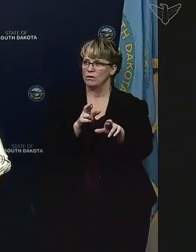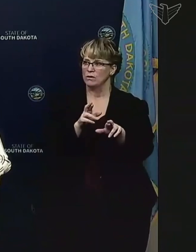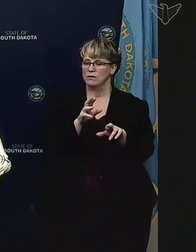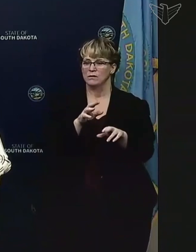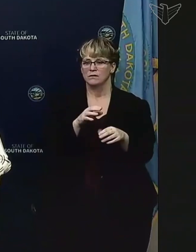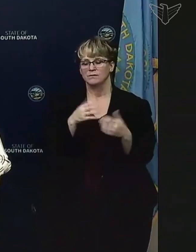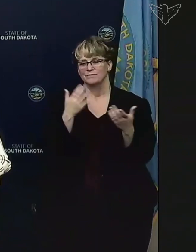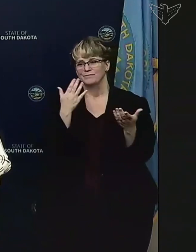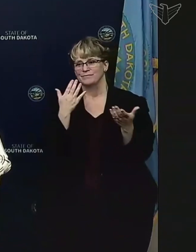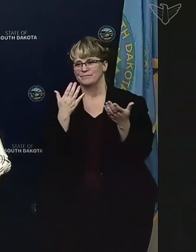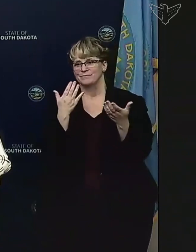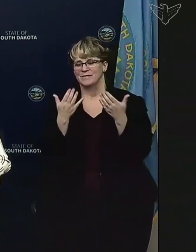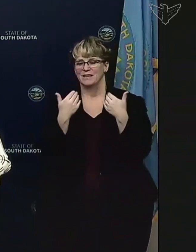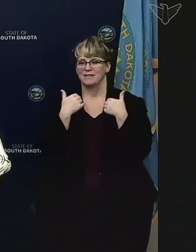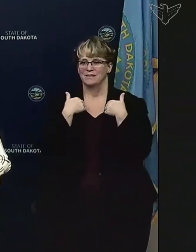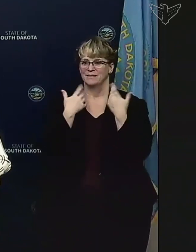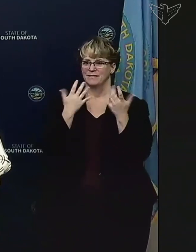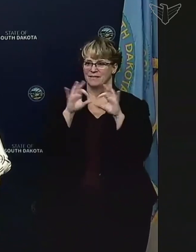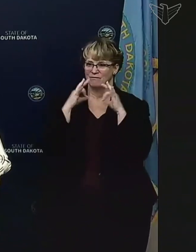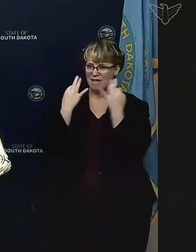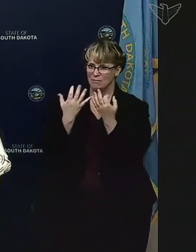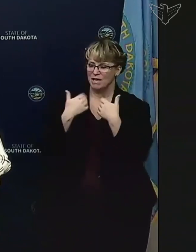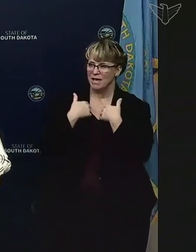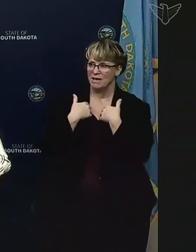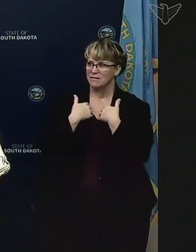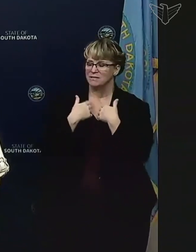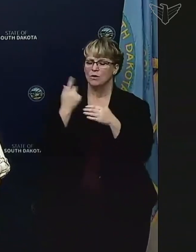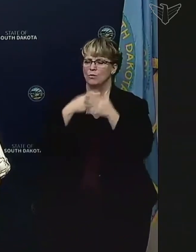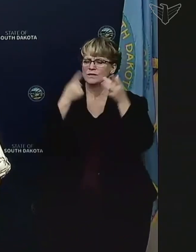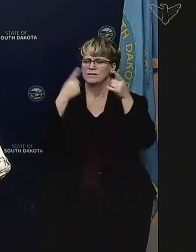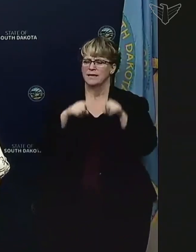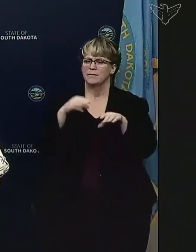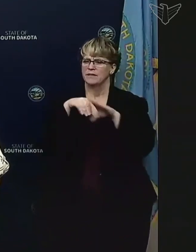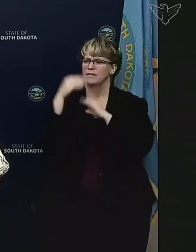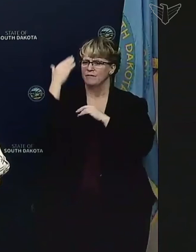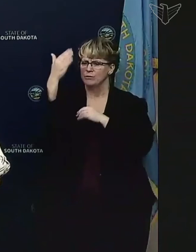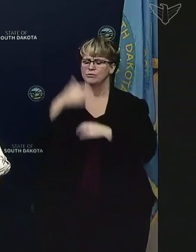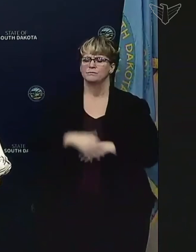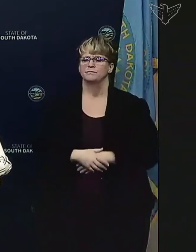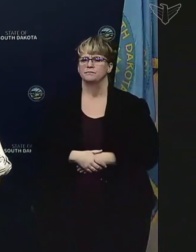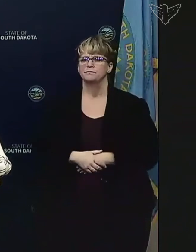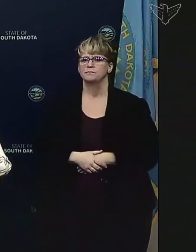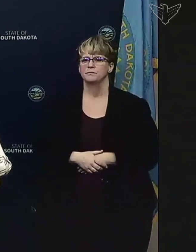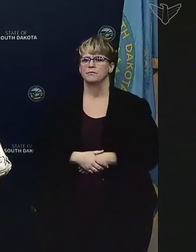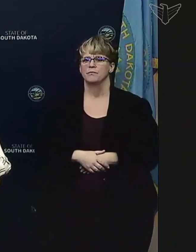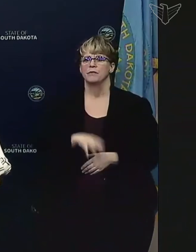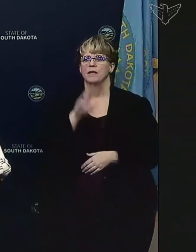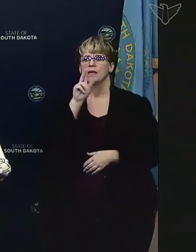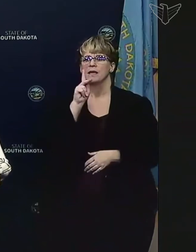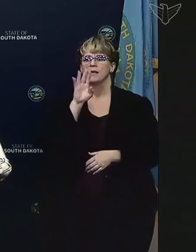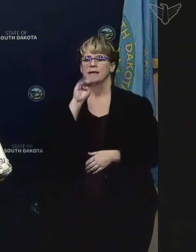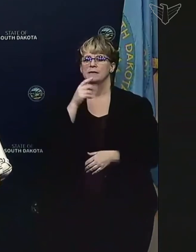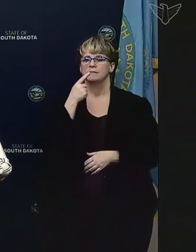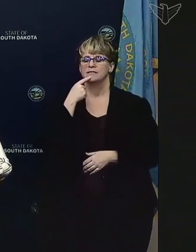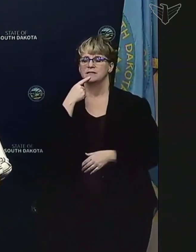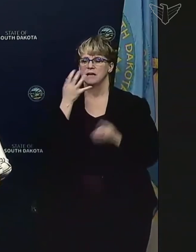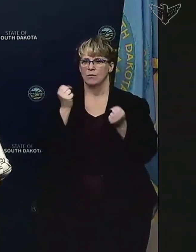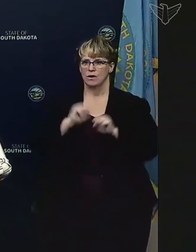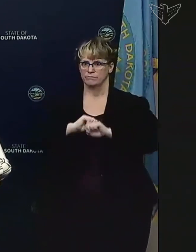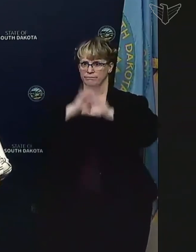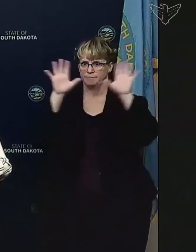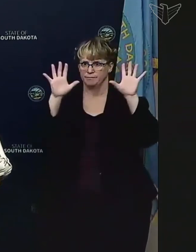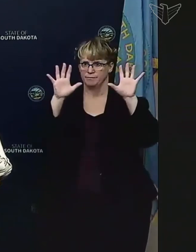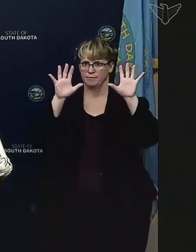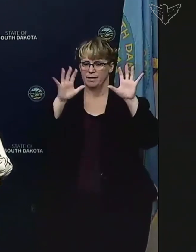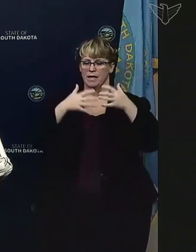got a few uses per thing. What is going forward? Sure. So I want to just clarify that these machines will